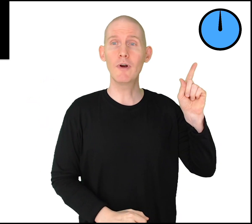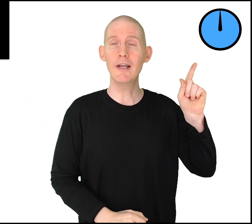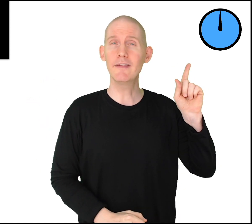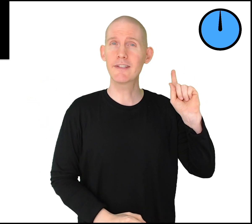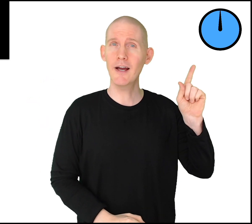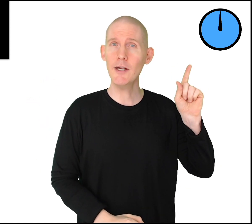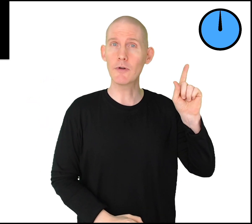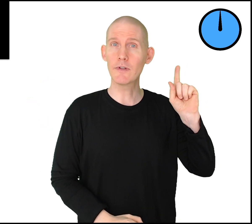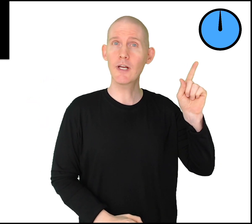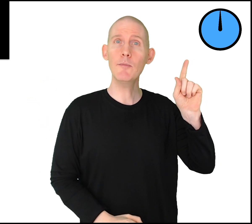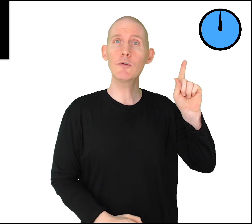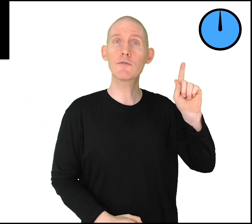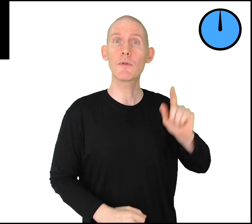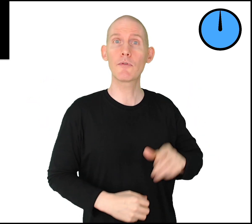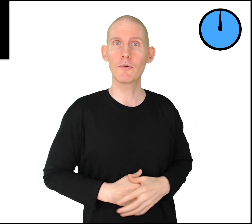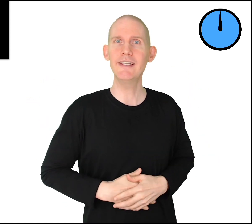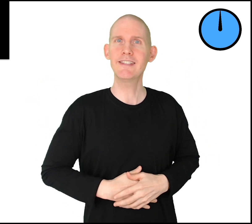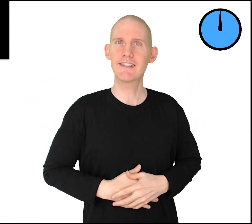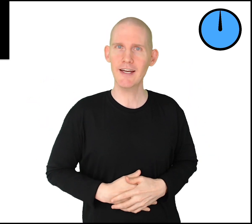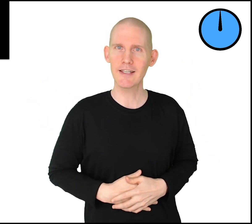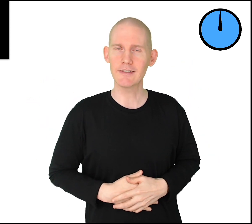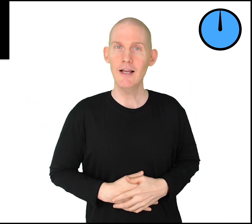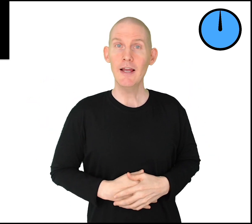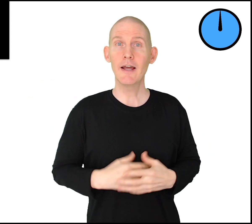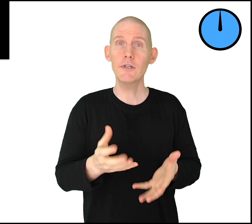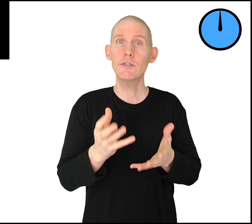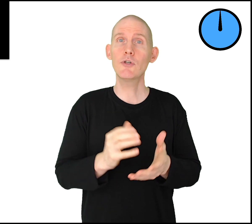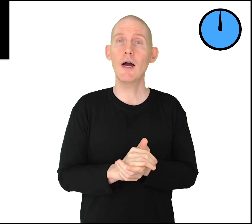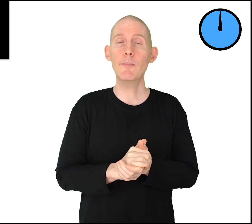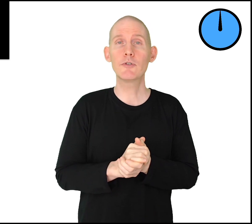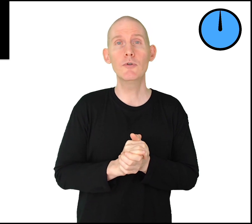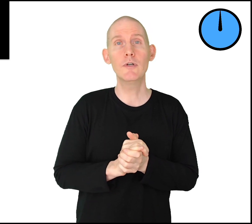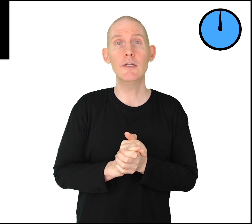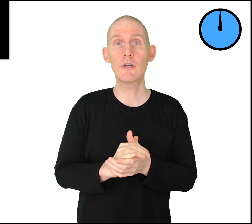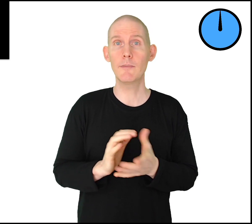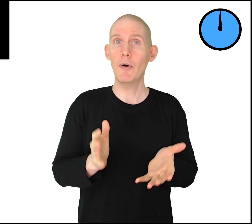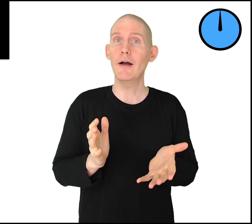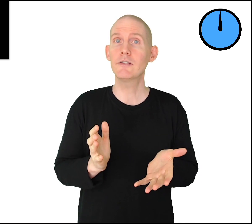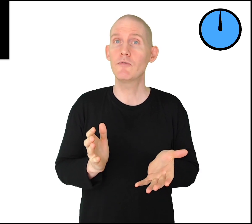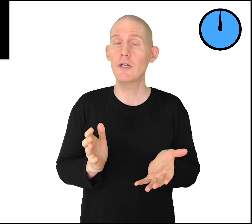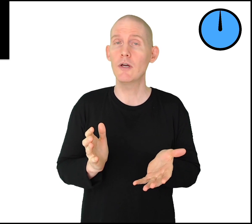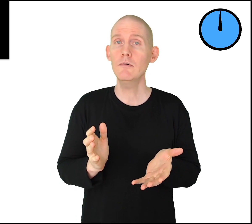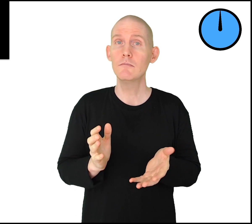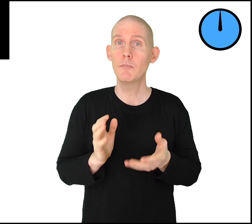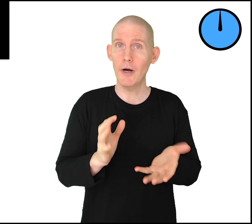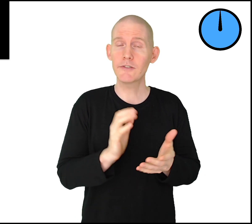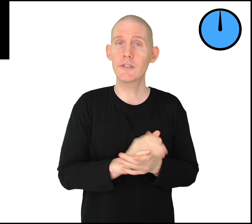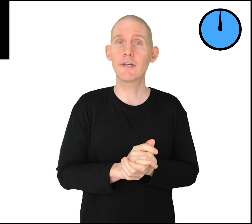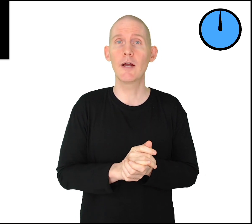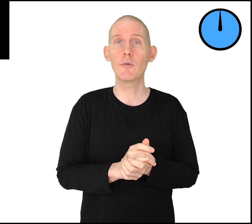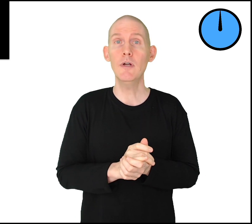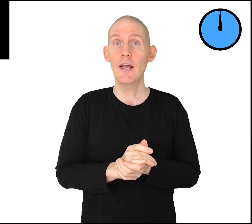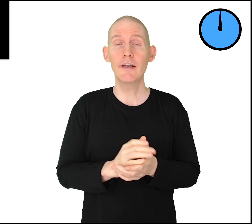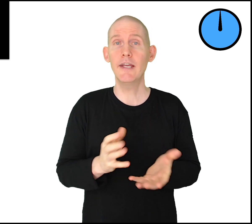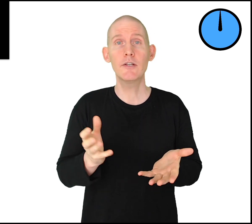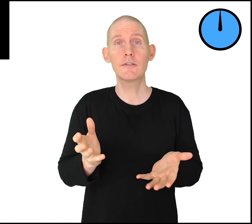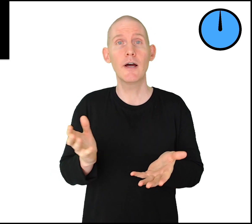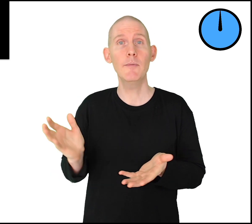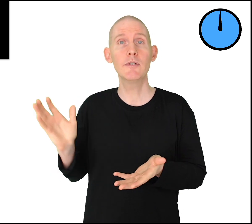ran the timer. The timer was for 3 seconds. Now this is your opportunity. You can pause the video, pause the timer, and take your time and